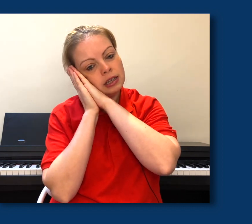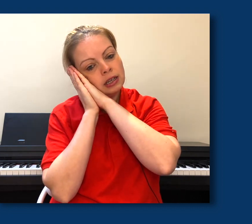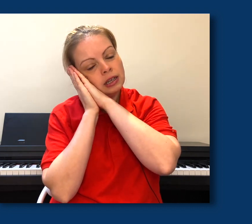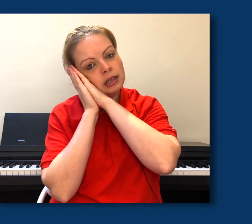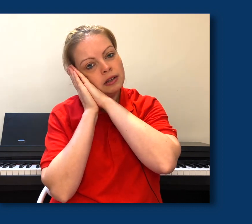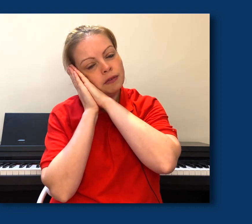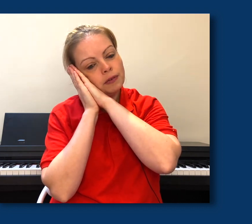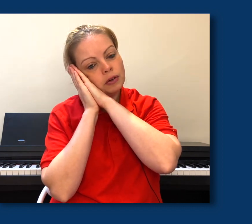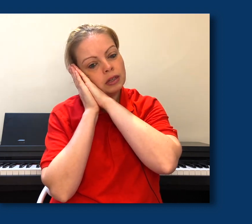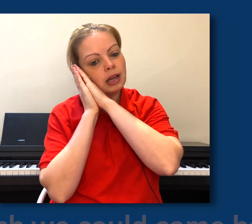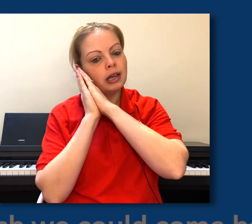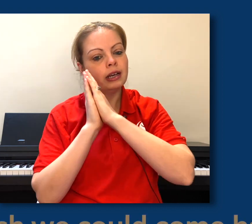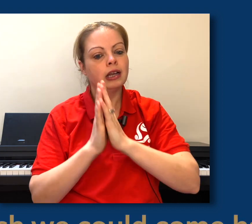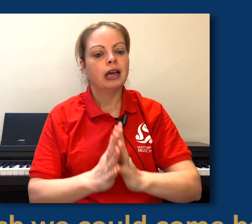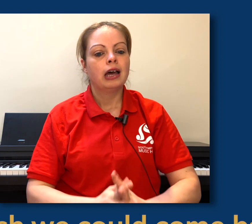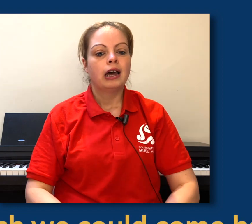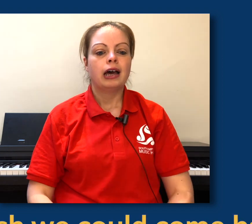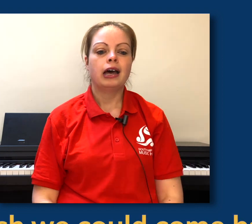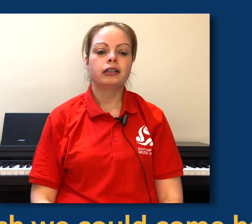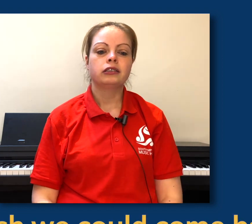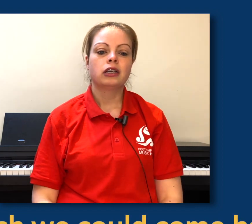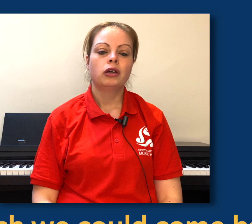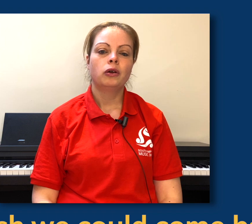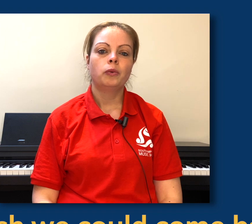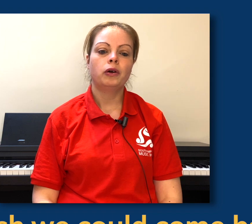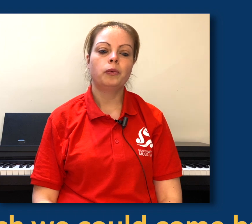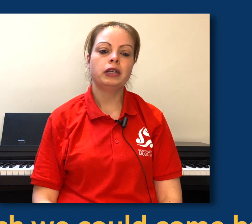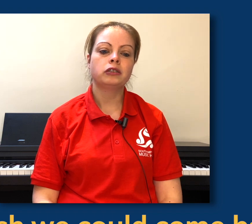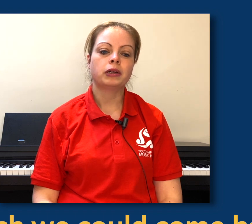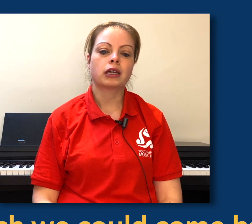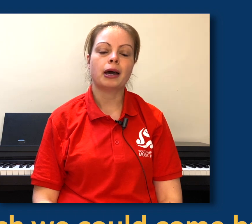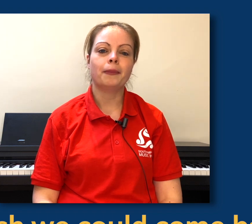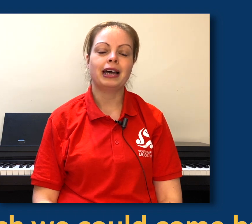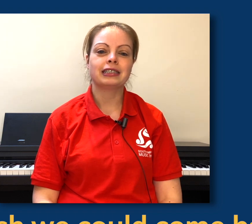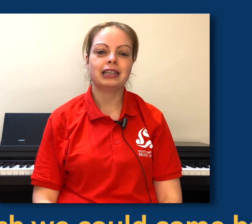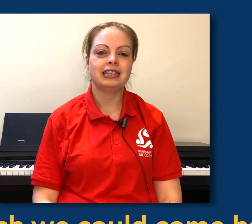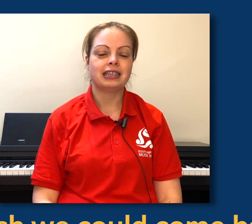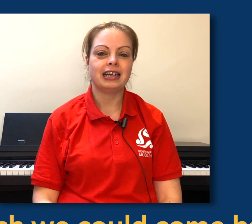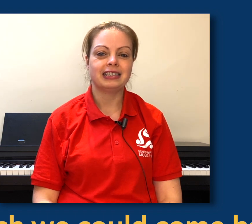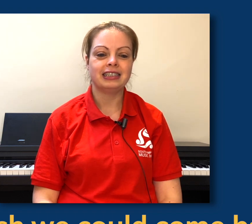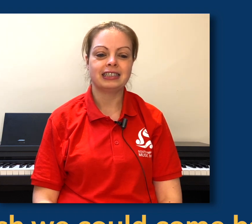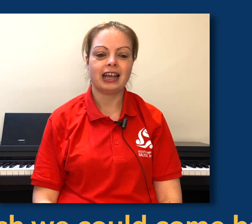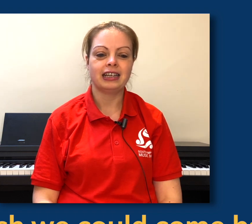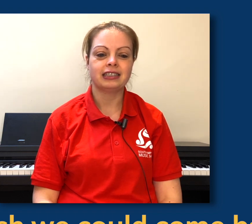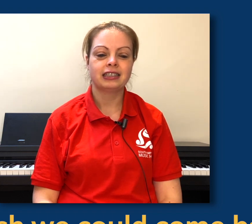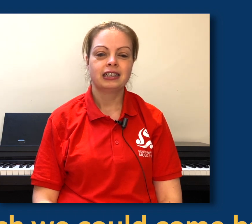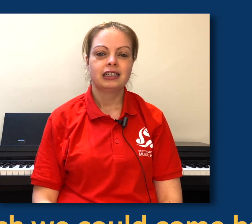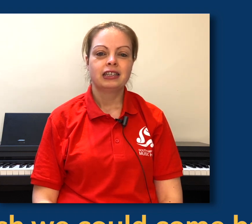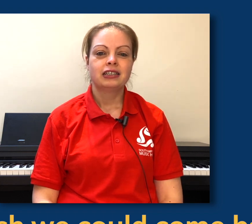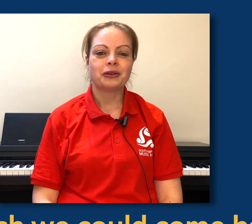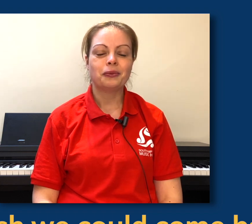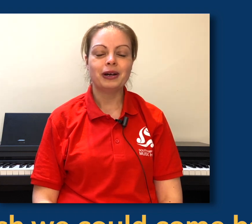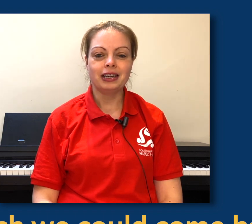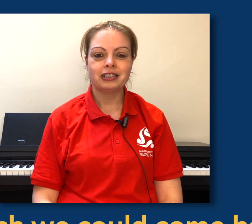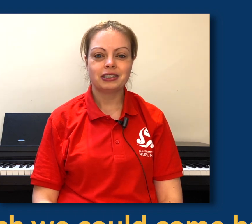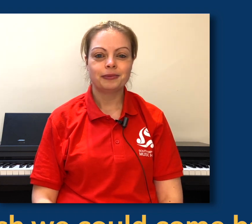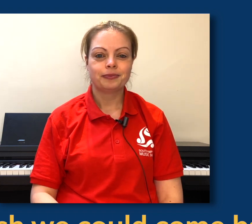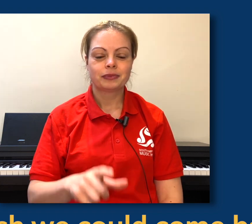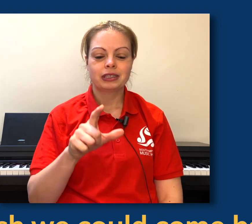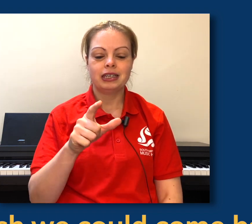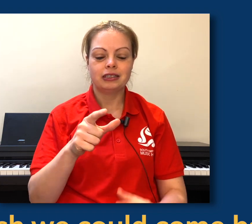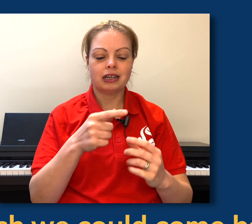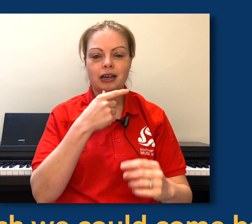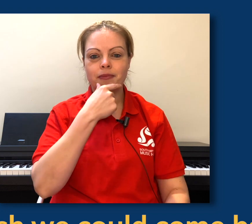rest. Fourth line, and we'll wish we could come back to these days, these days. So